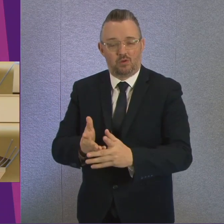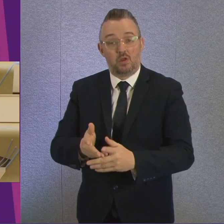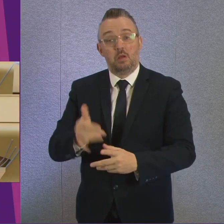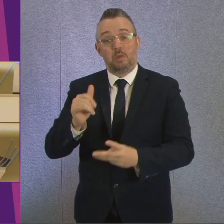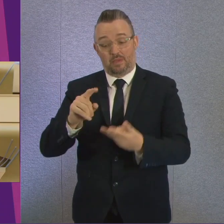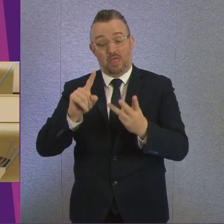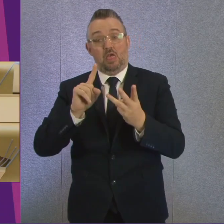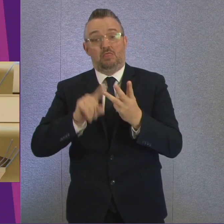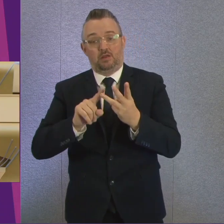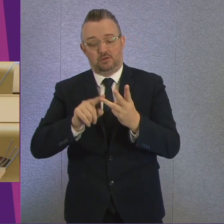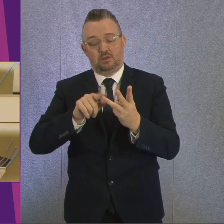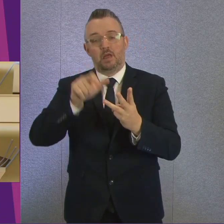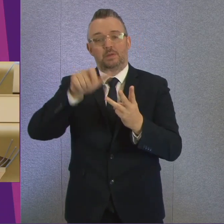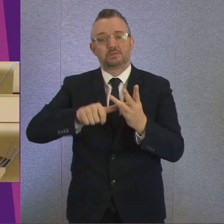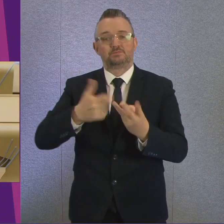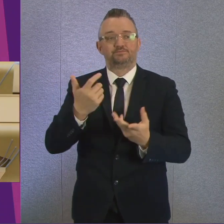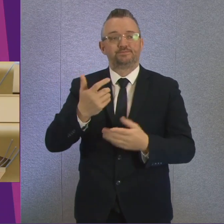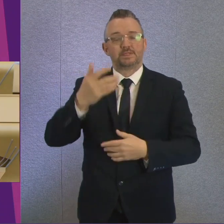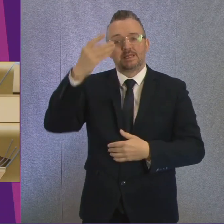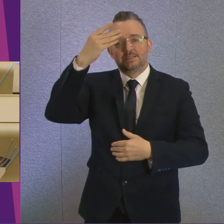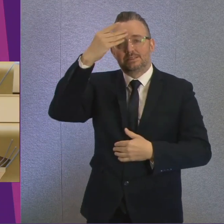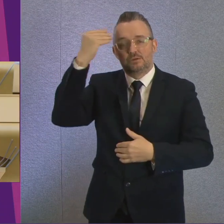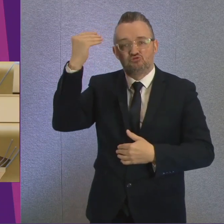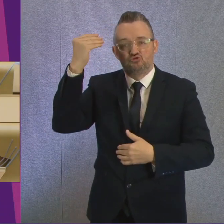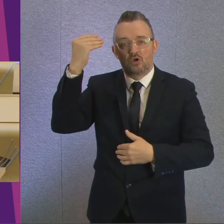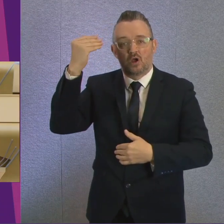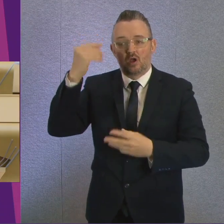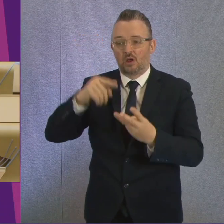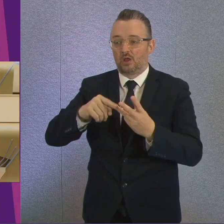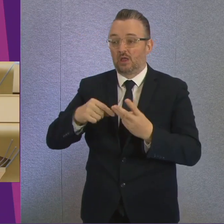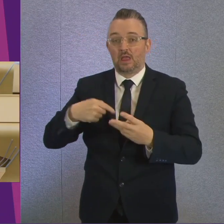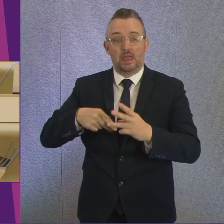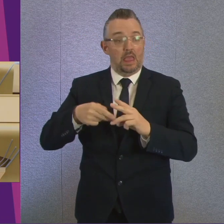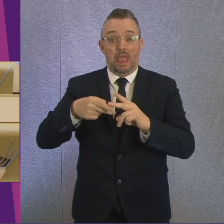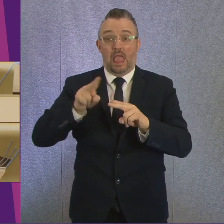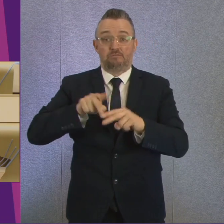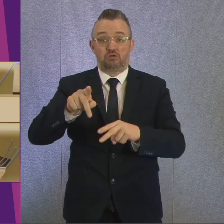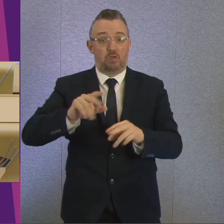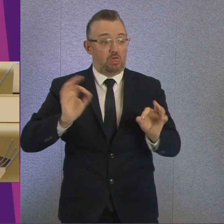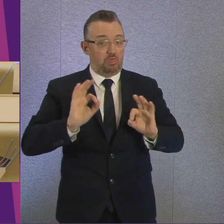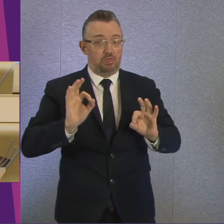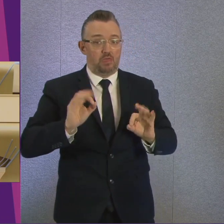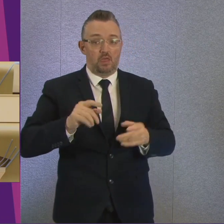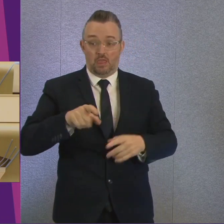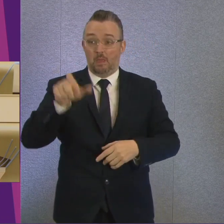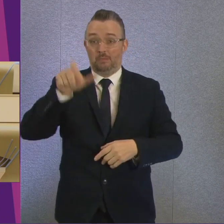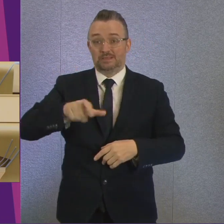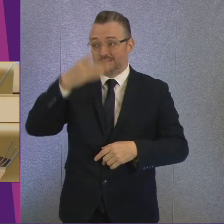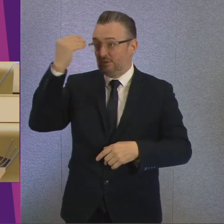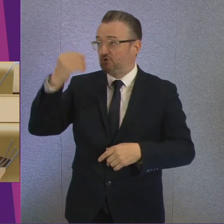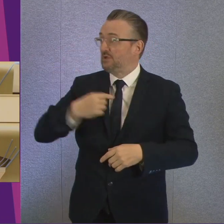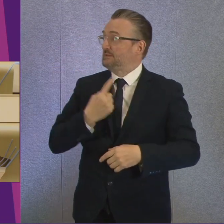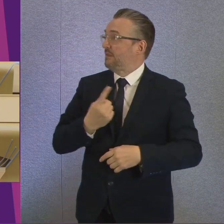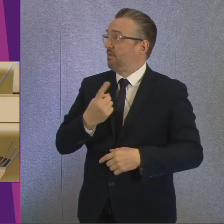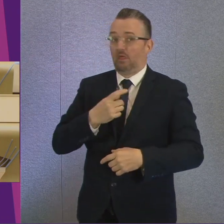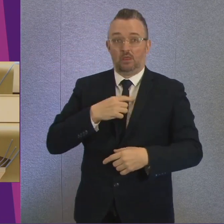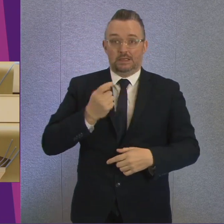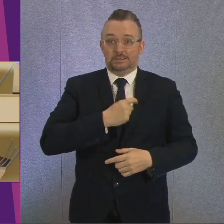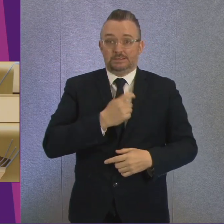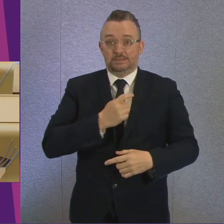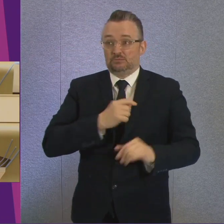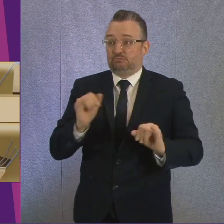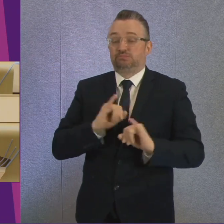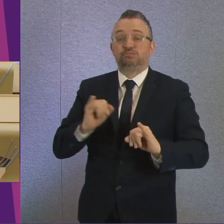loved one suffers from dementia, and not having you present increases their anxiety and their distress.